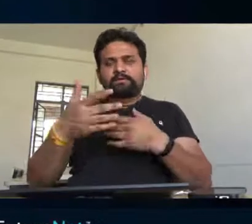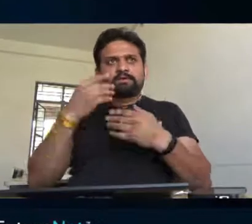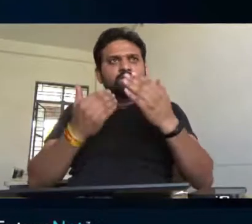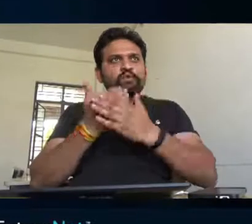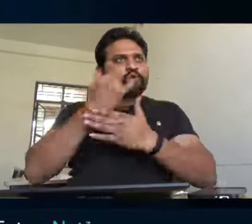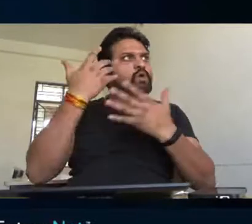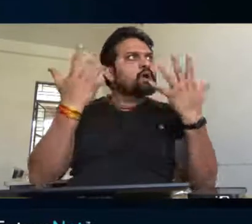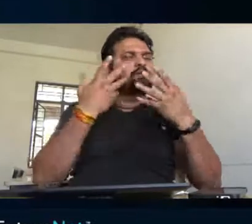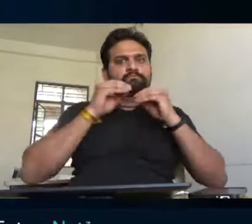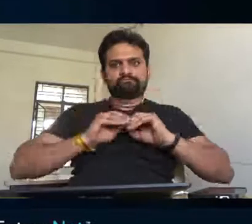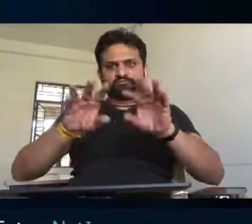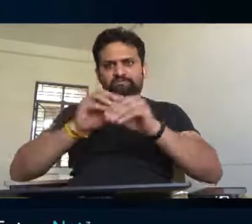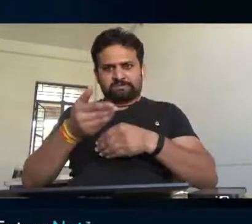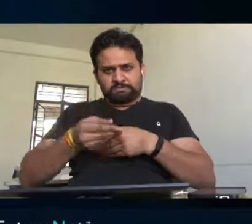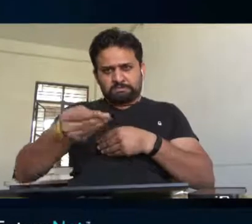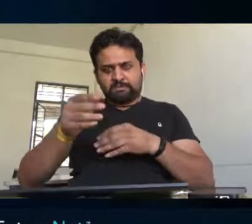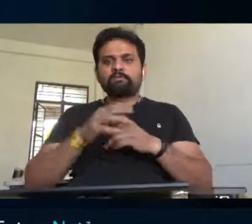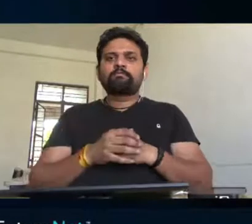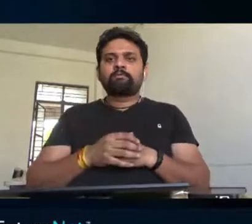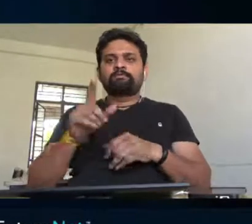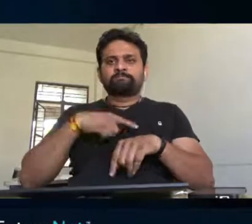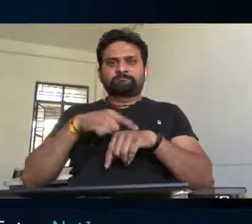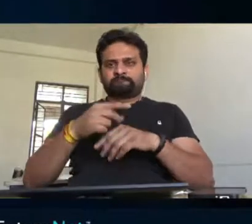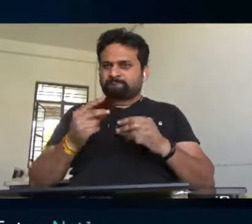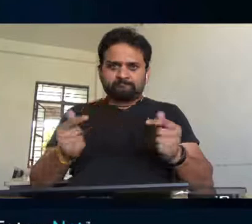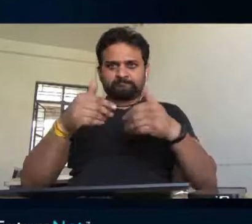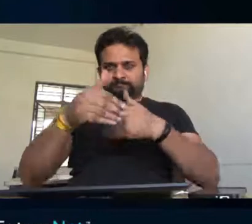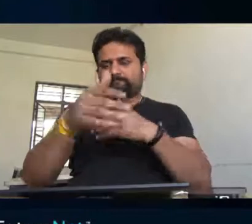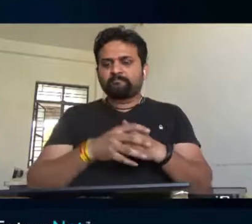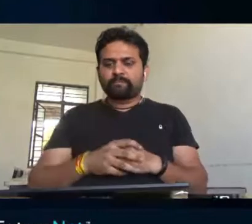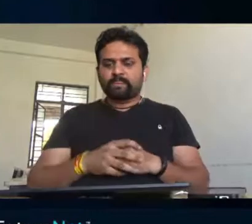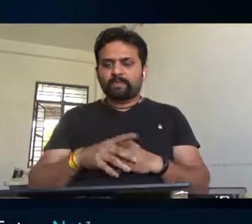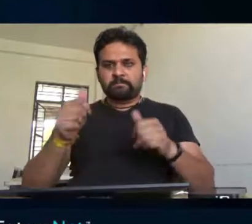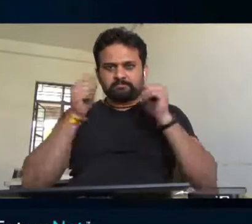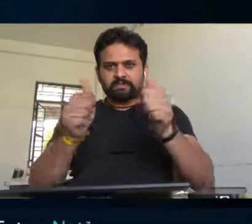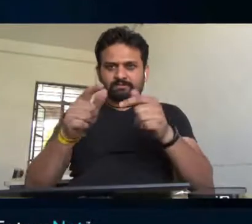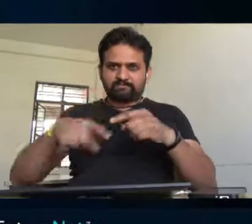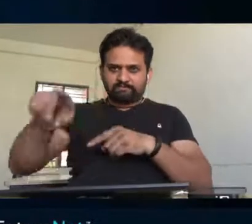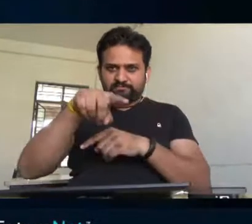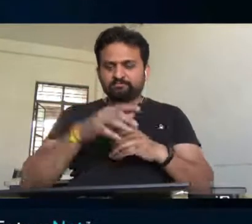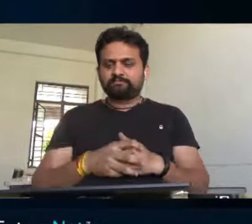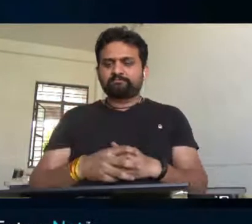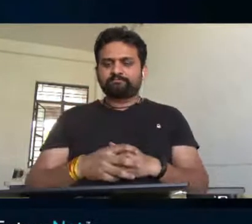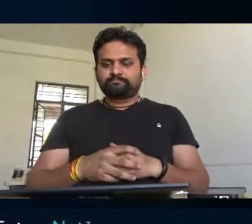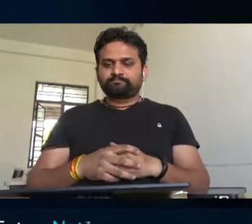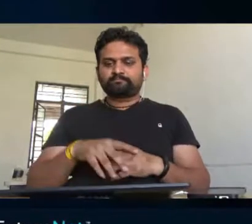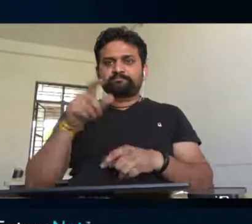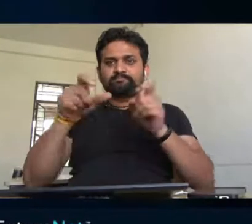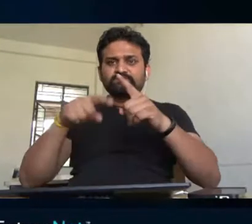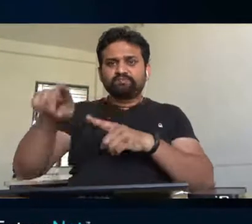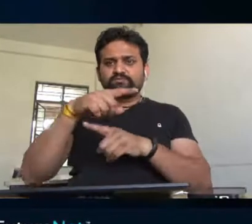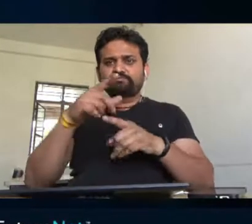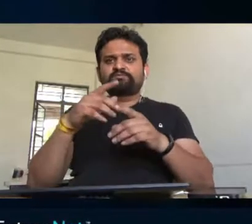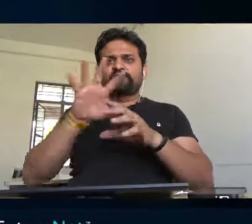maybe multimillionaire, whatever is your dreams. The company is ready for your success. Ladies and gentlemen, that was my speech for today. See you